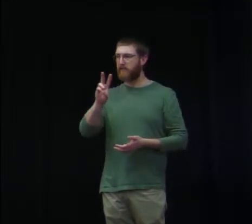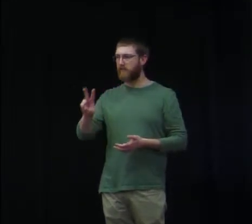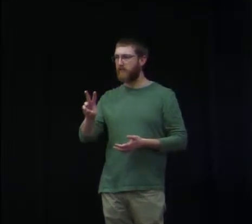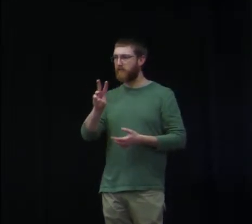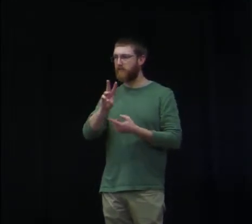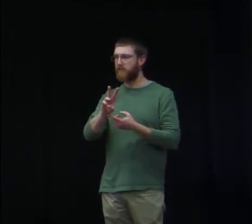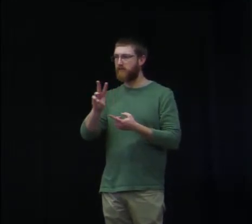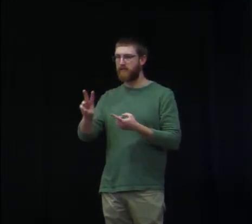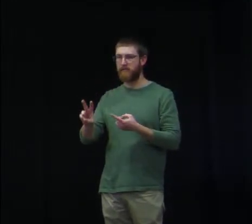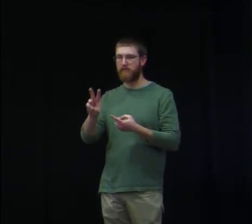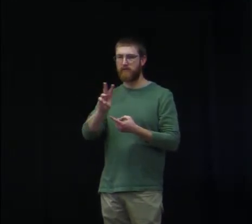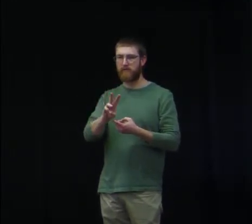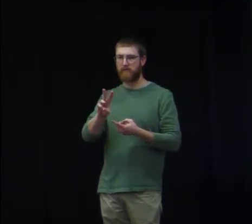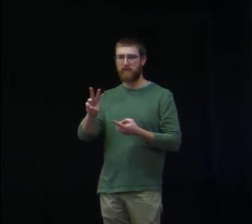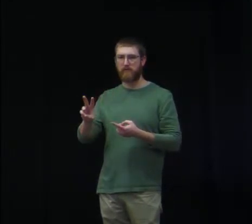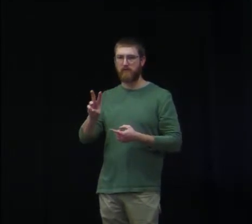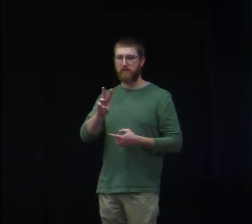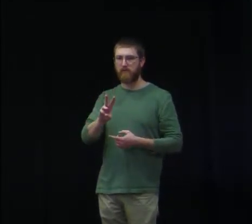believe.